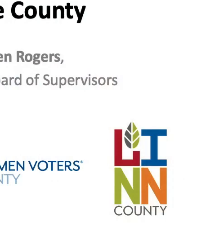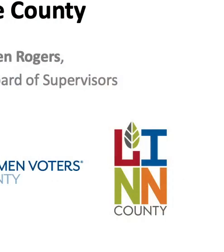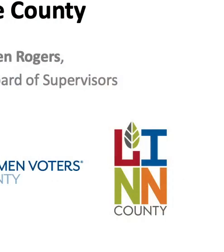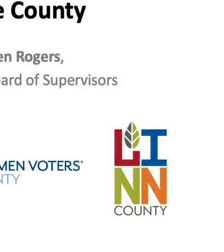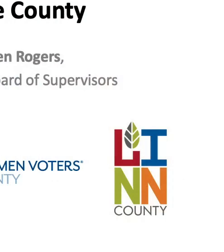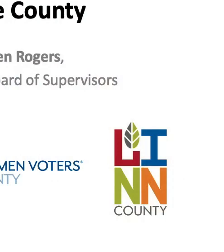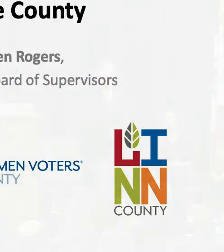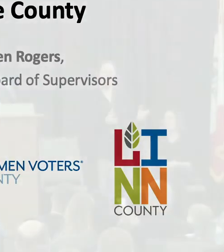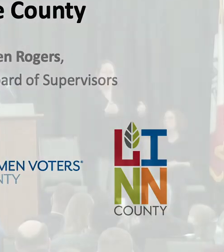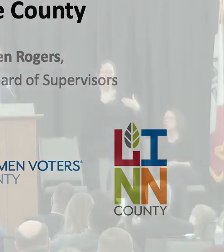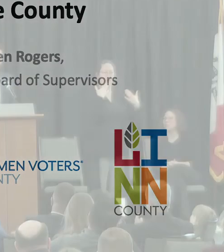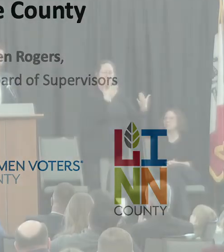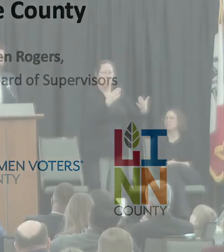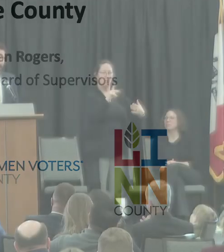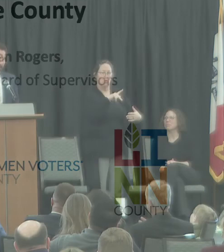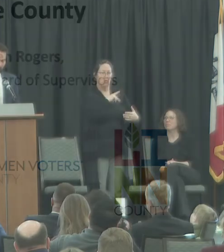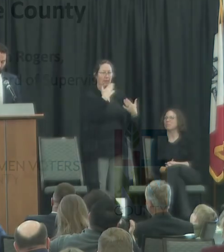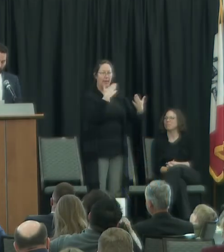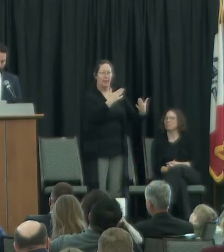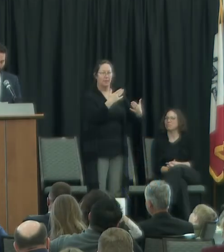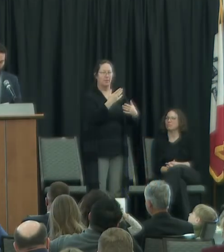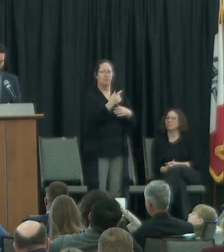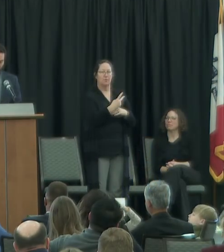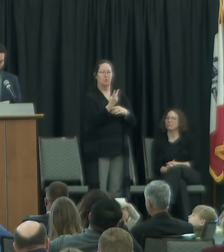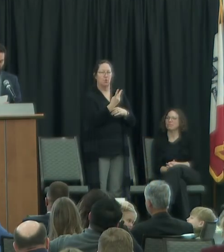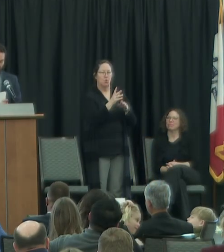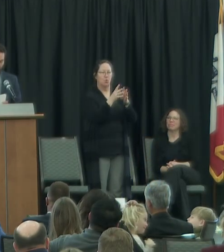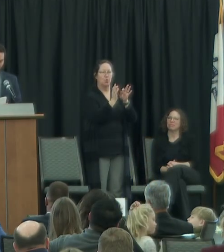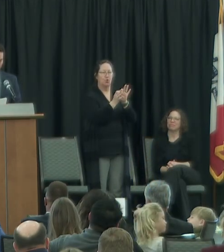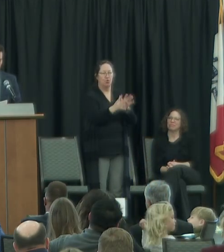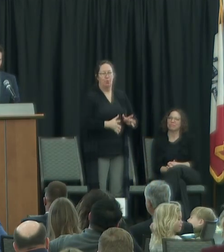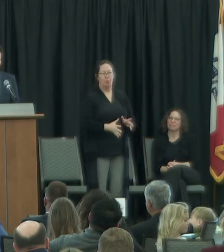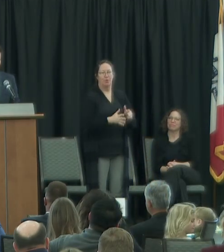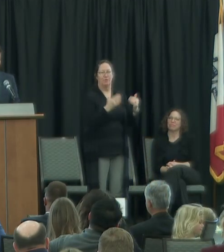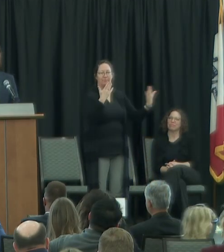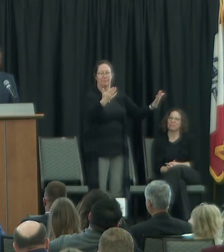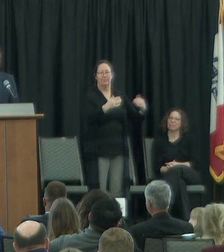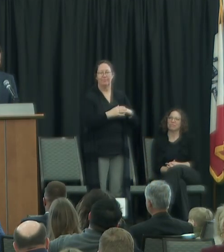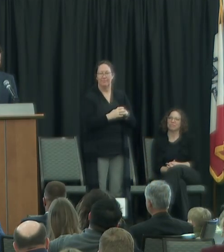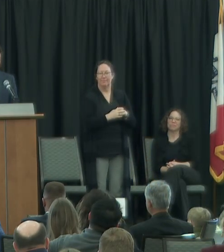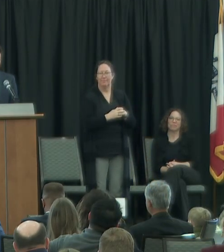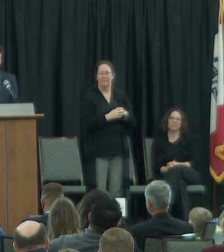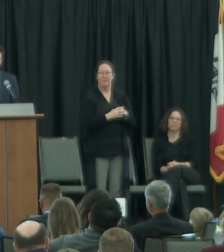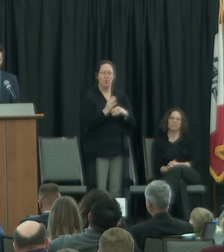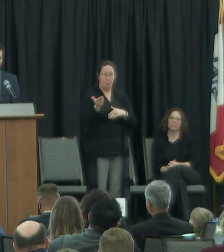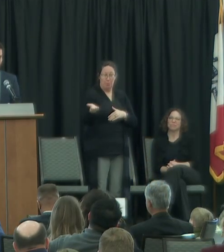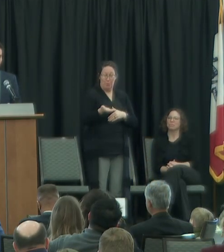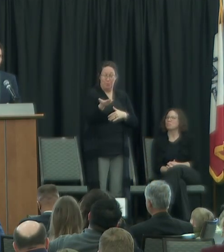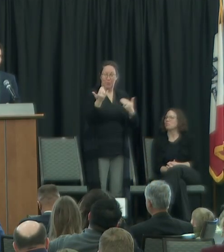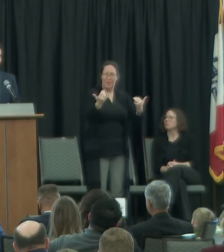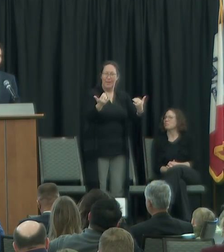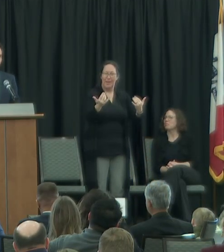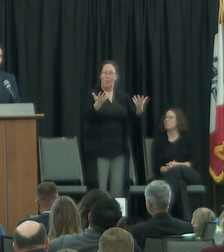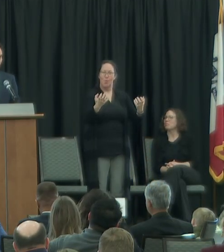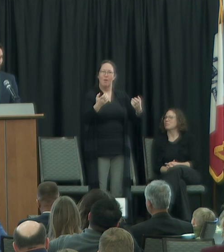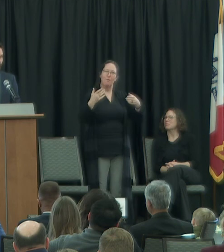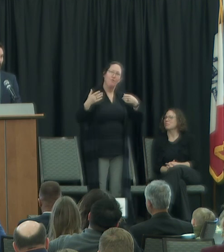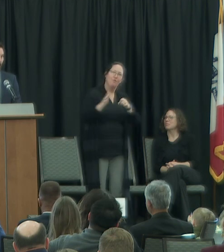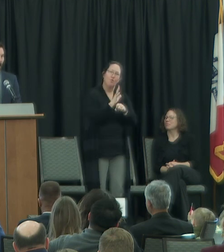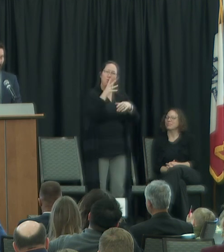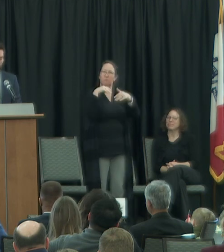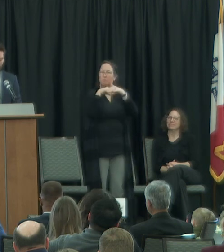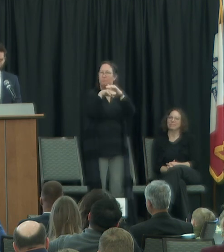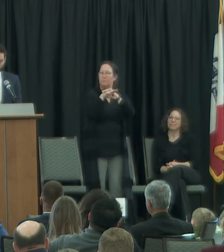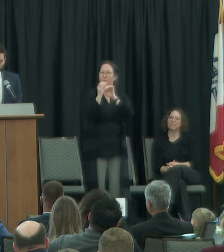And I would like to give a personal thanks to our American Sign Language interpreters for being here. We wanted to make this as inclusive